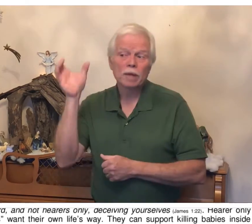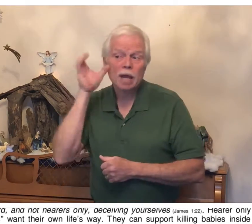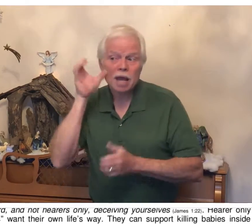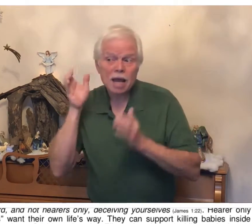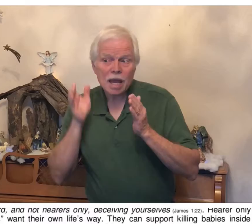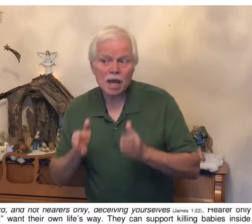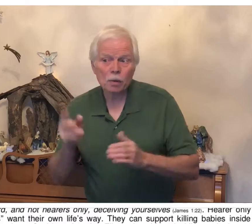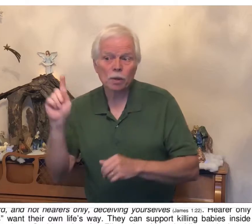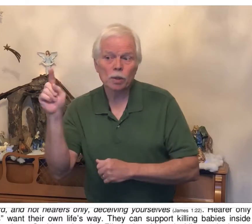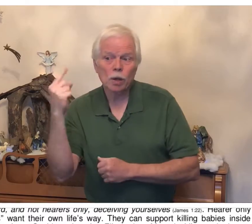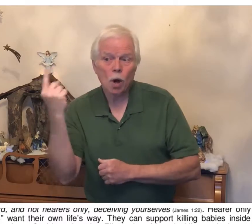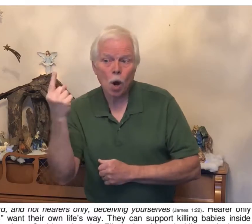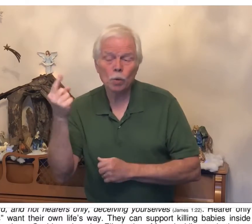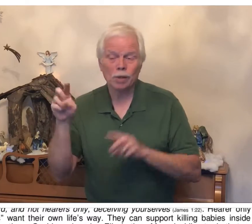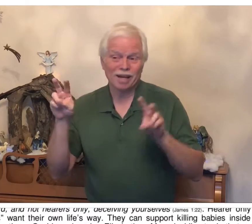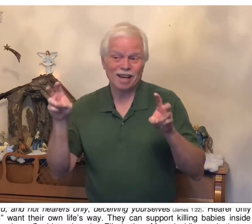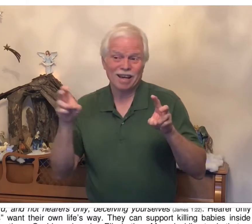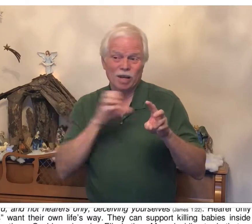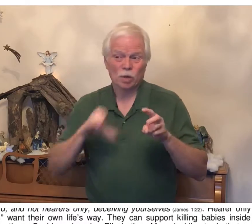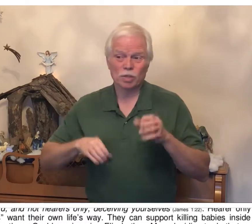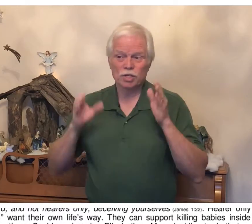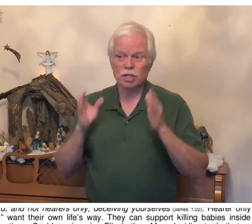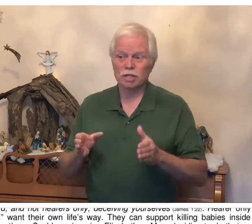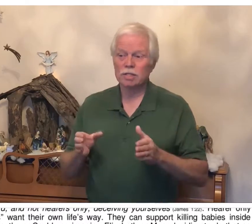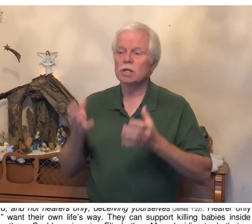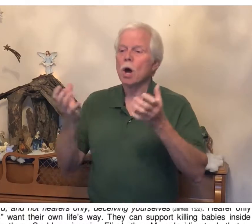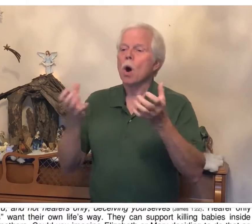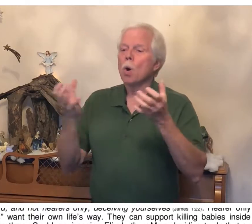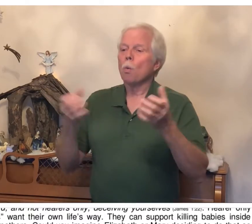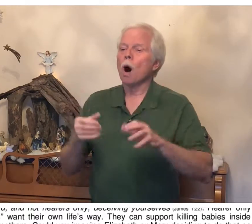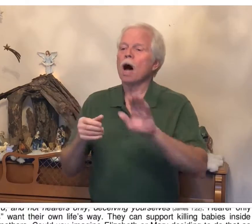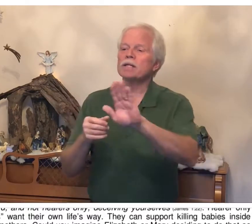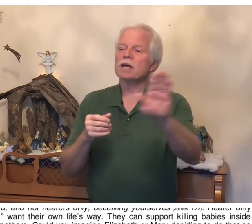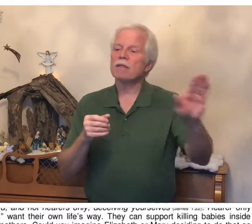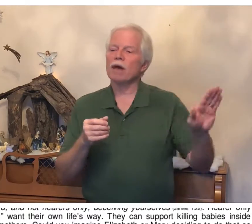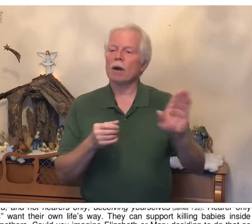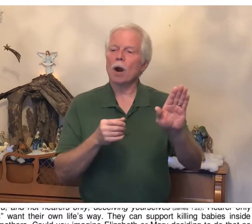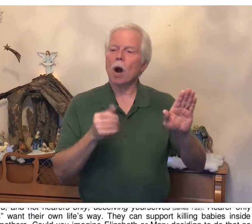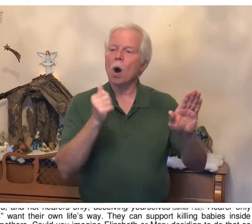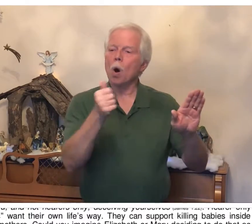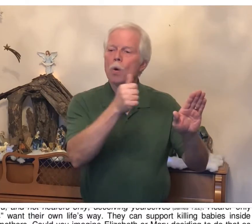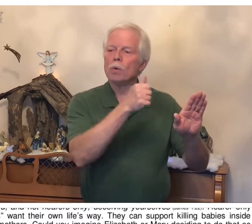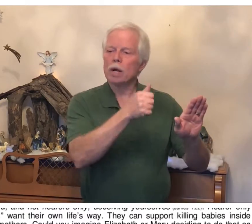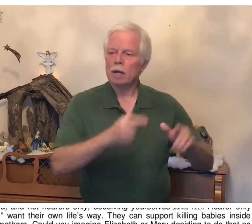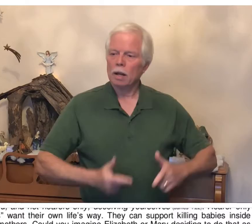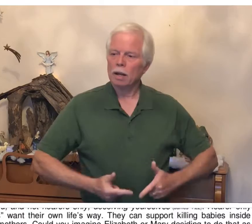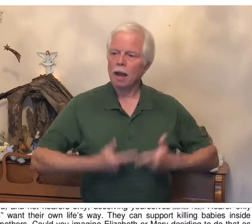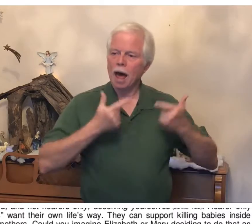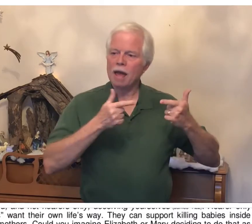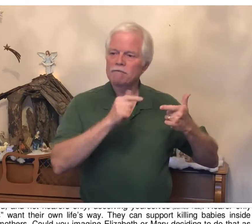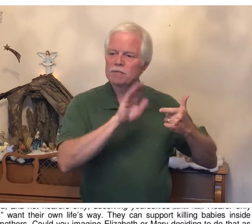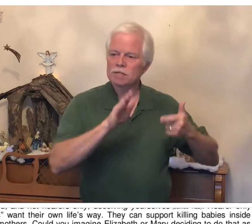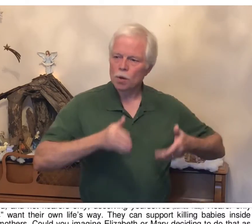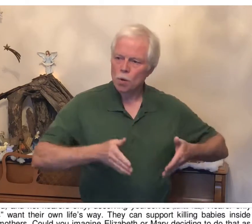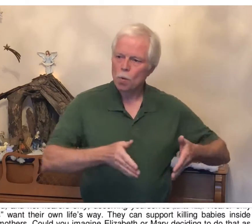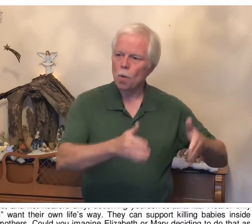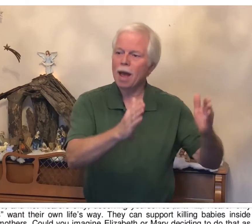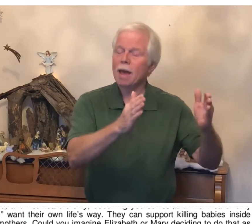Hearer only Christians want their own life's way.